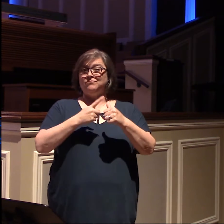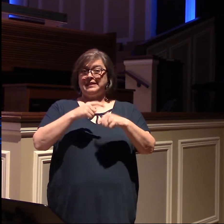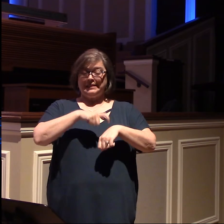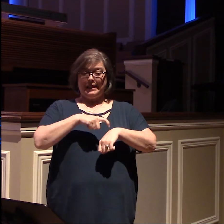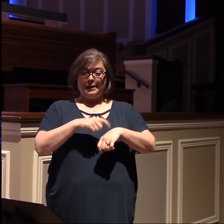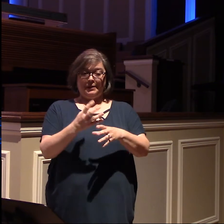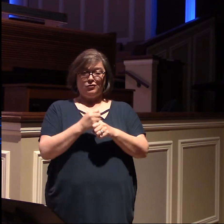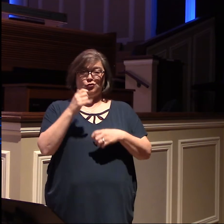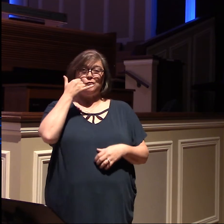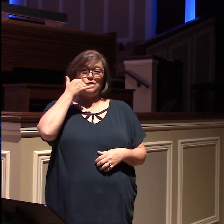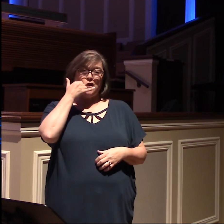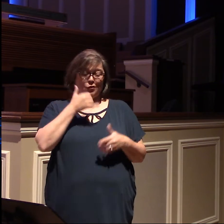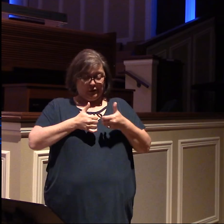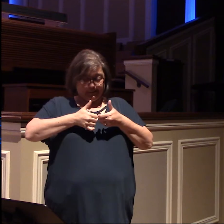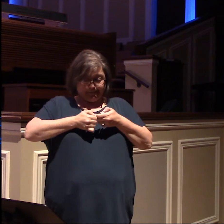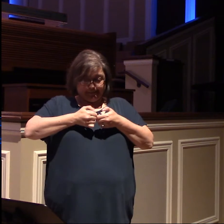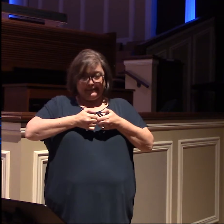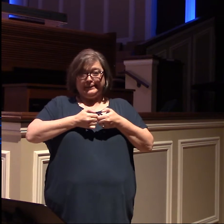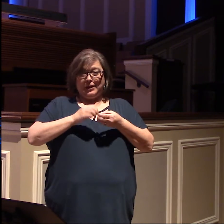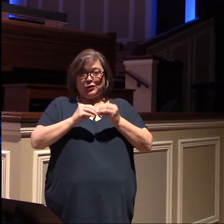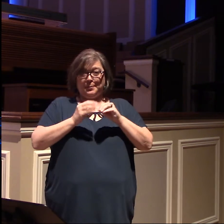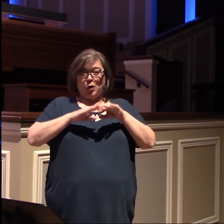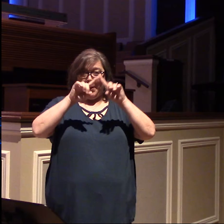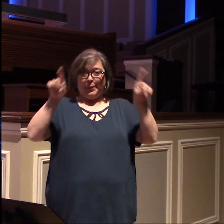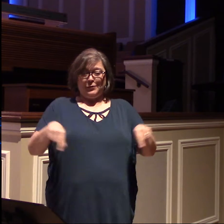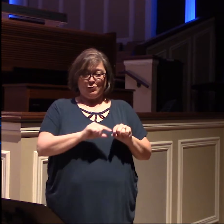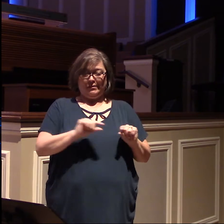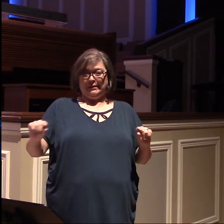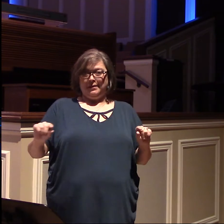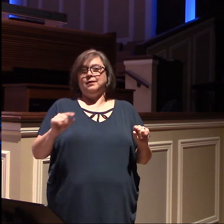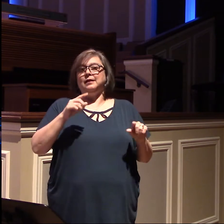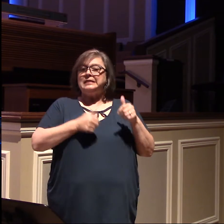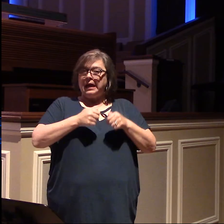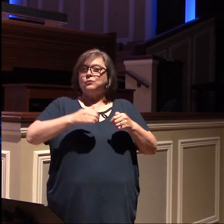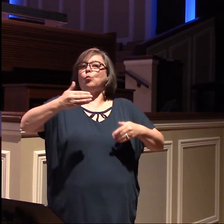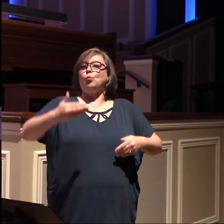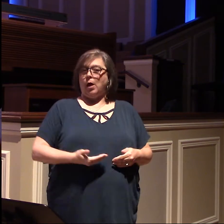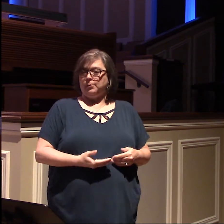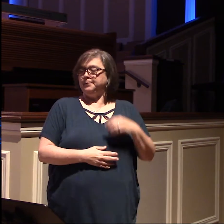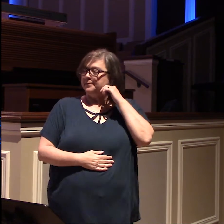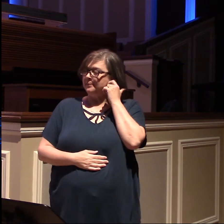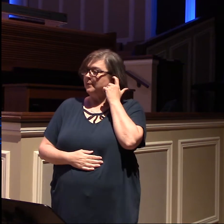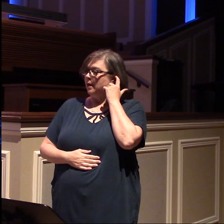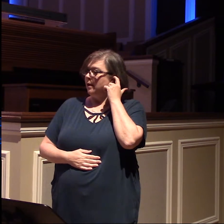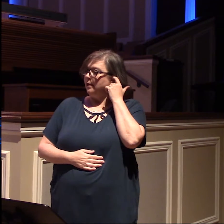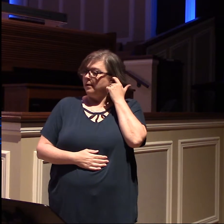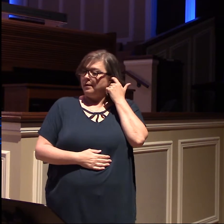take out your phone and text the number that will be on the screen. Text welcome to the number that will be on the screen. And